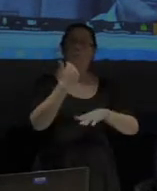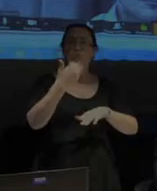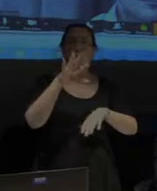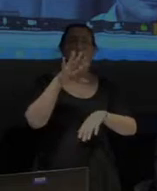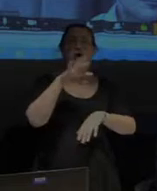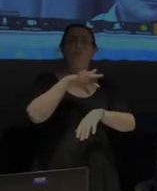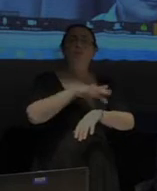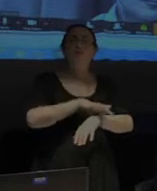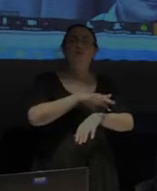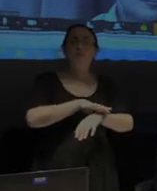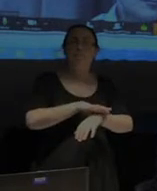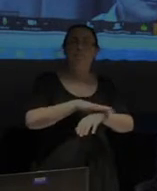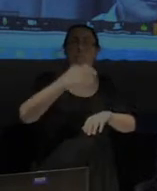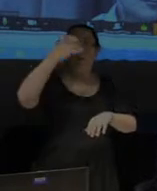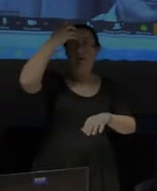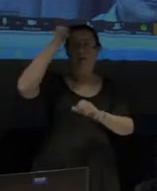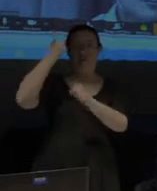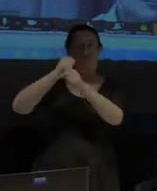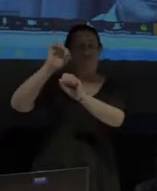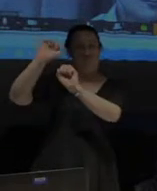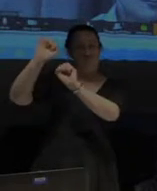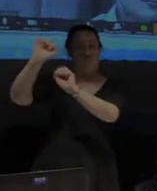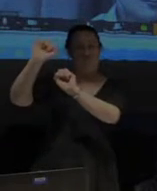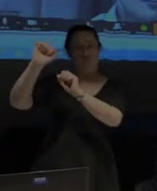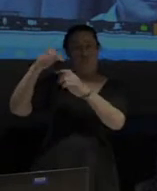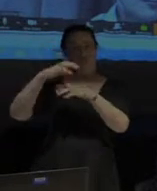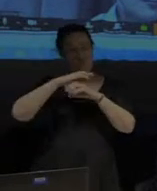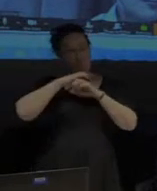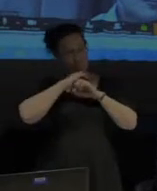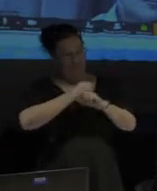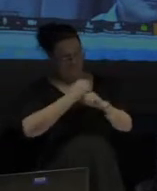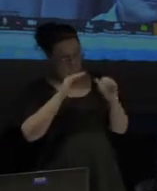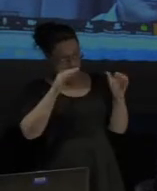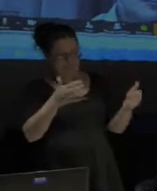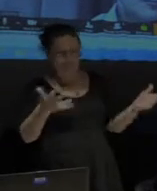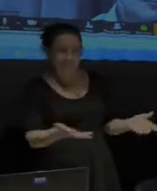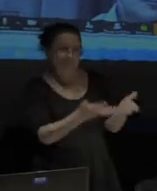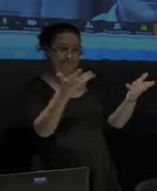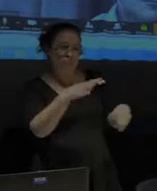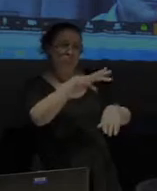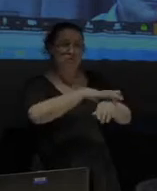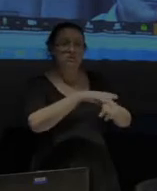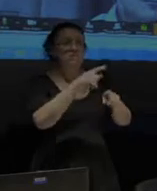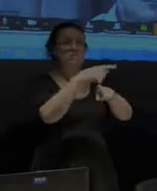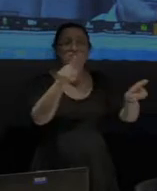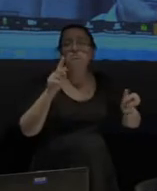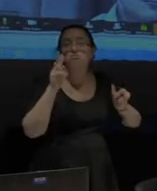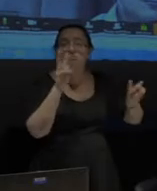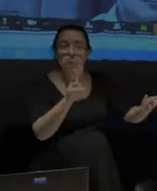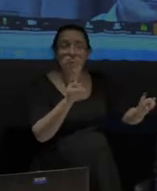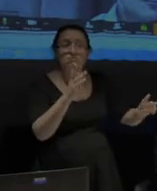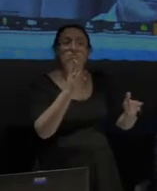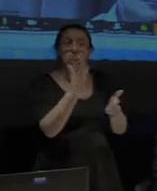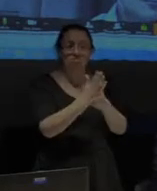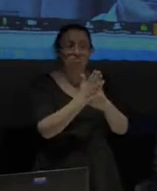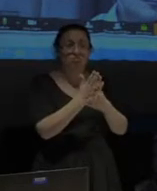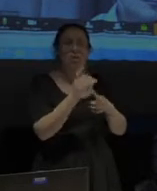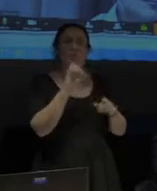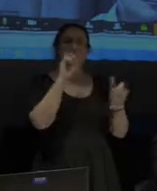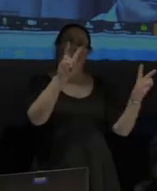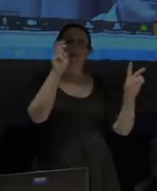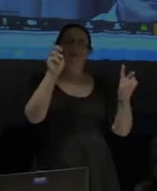that's absolutely committed to apprenticeships. And it's, you know, the slogan is going to be get in, go far, and there'll